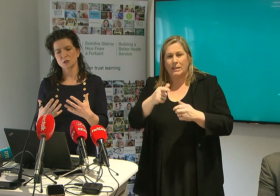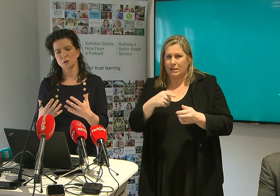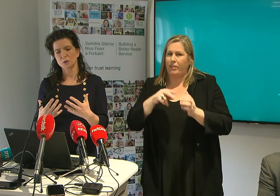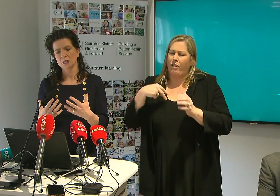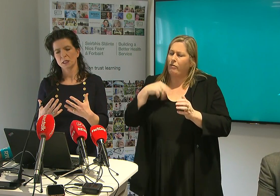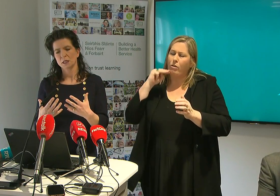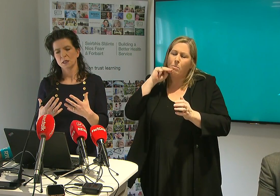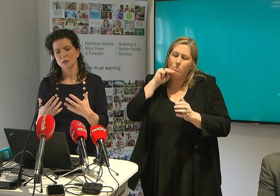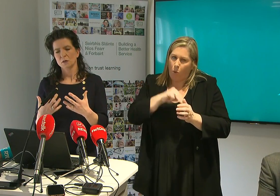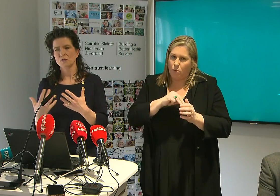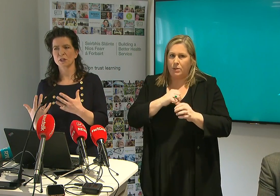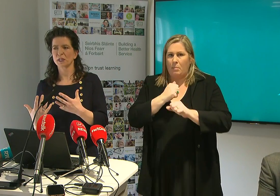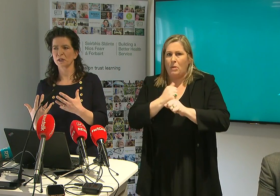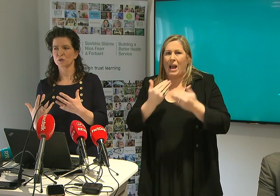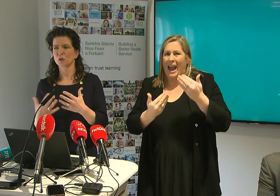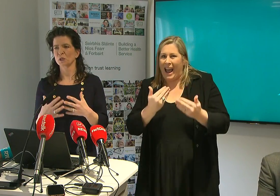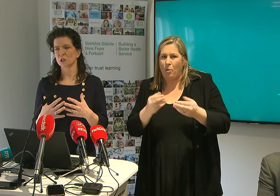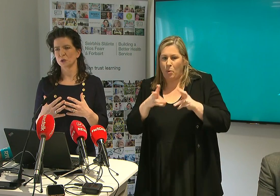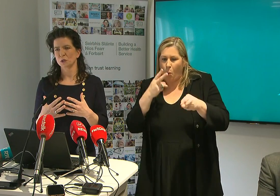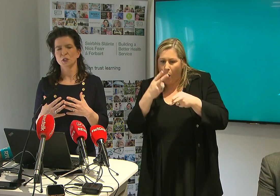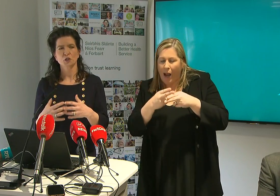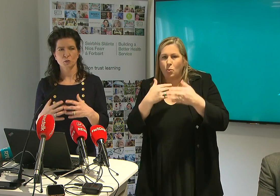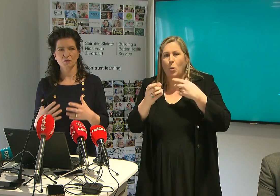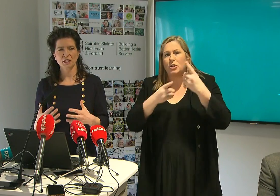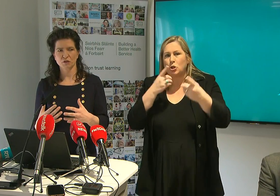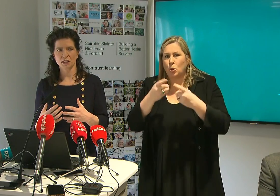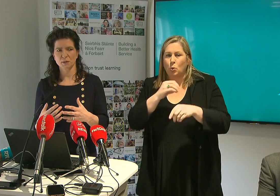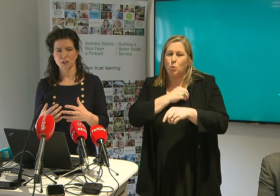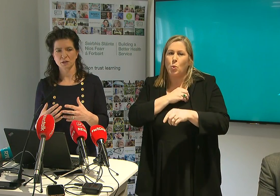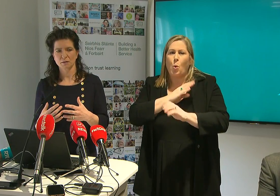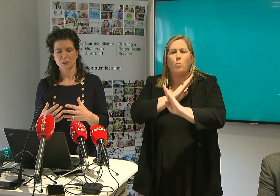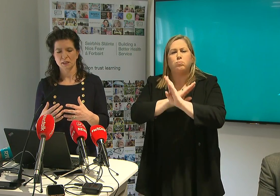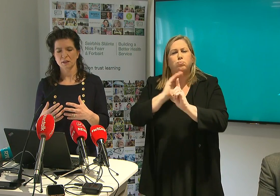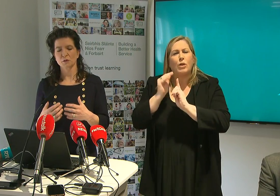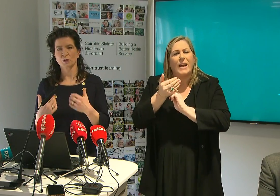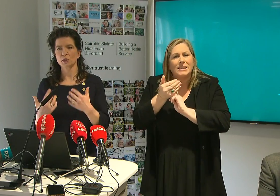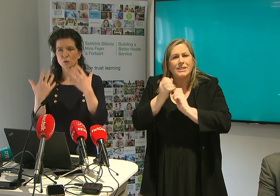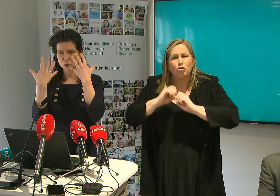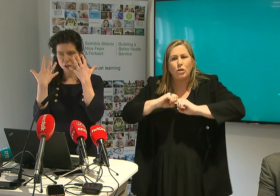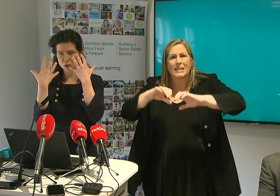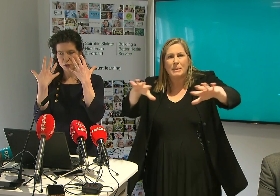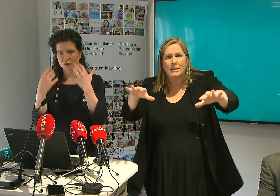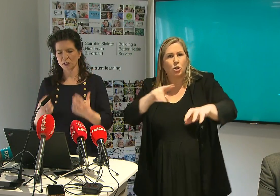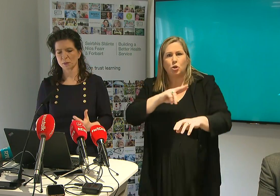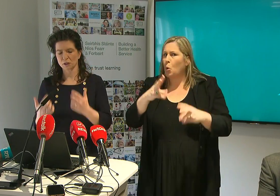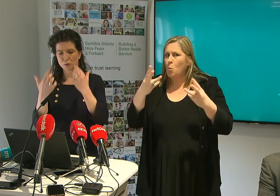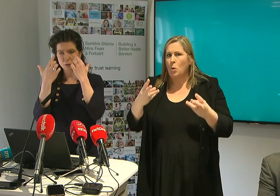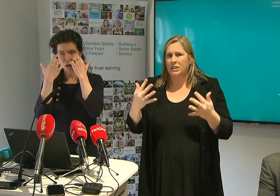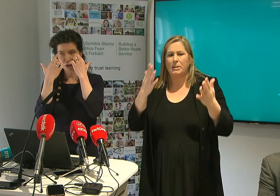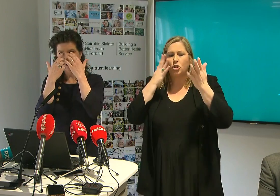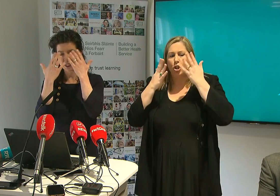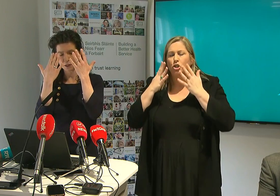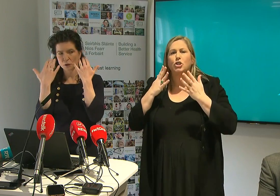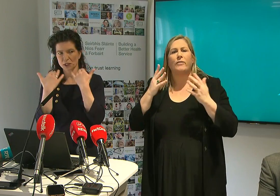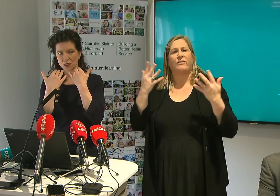key to figuring out what we do to prevent transmission. That's why we don't want to touch our face, because when